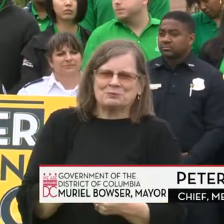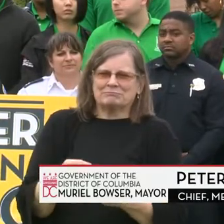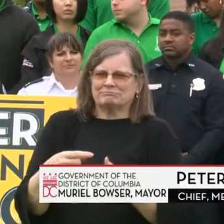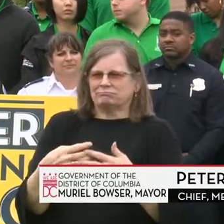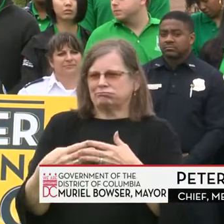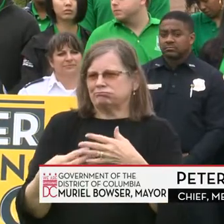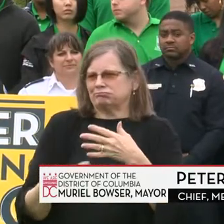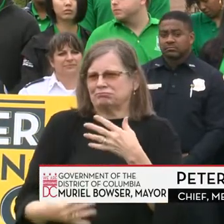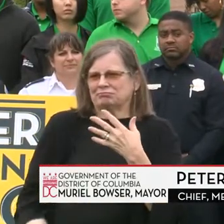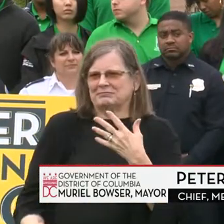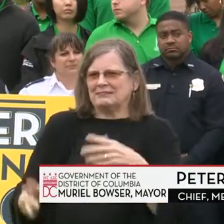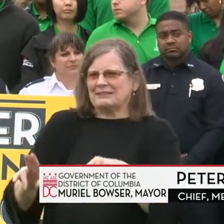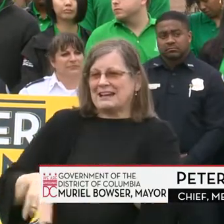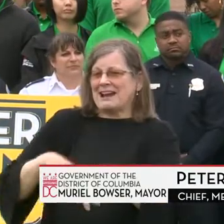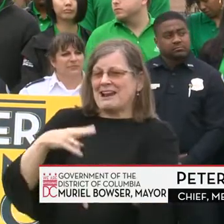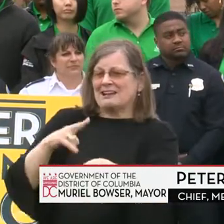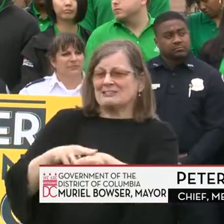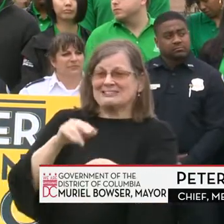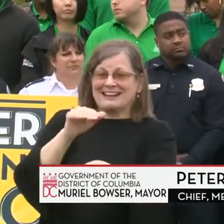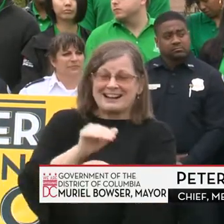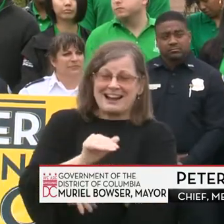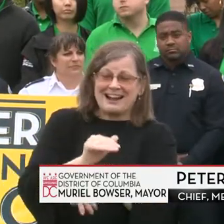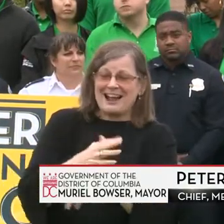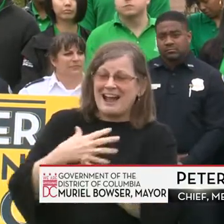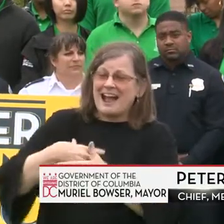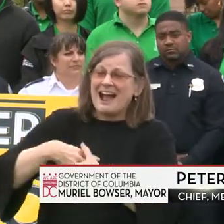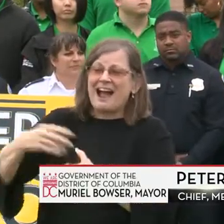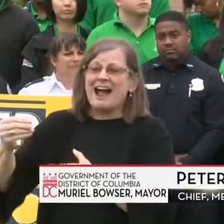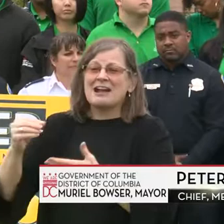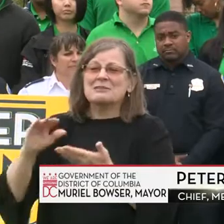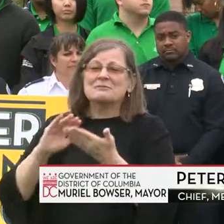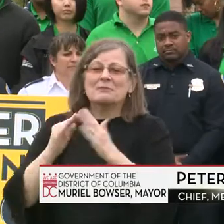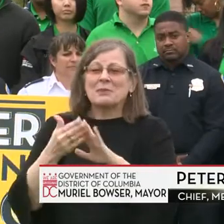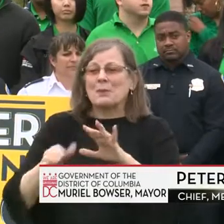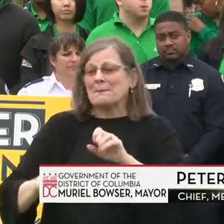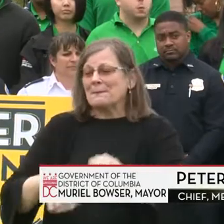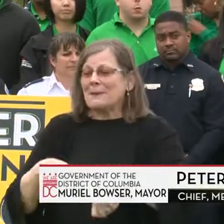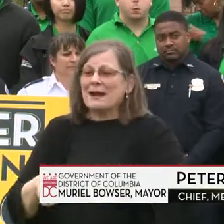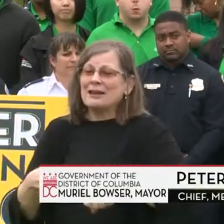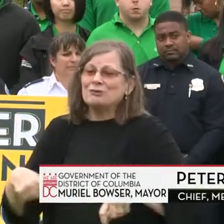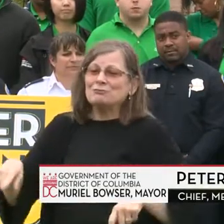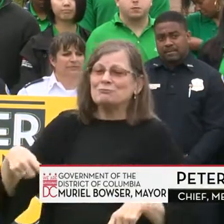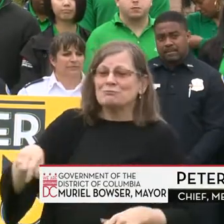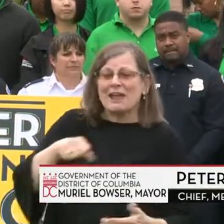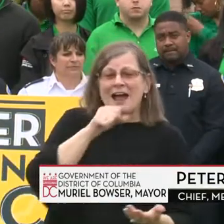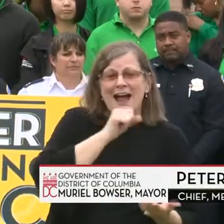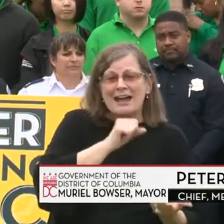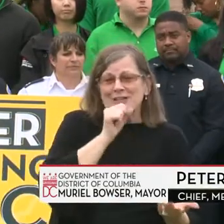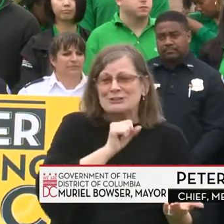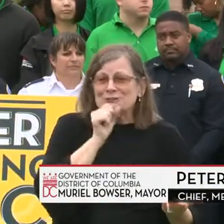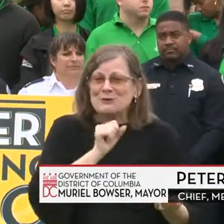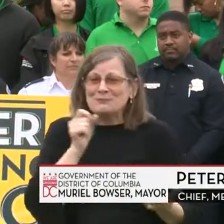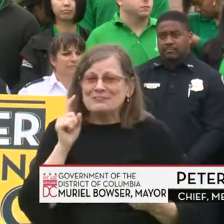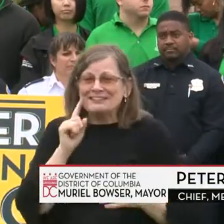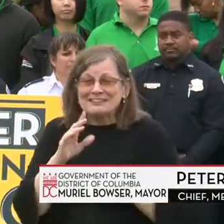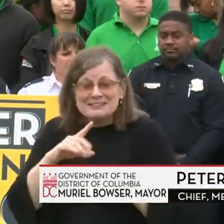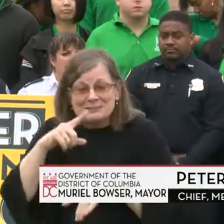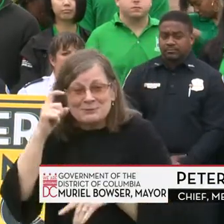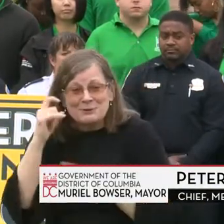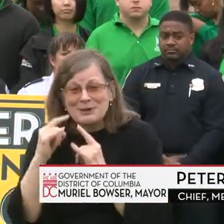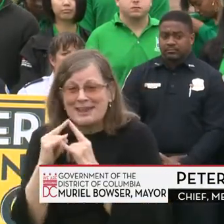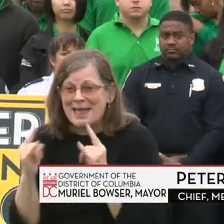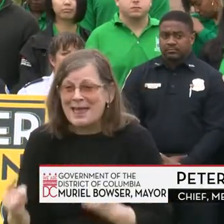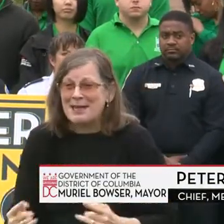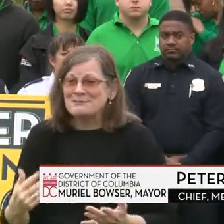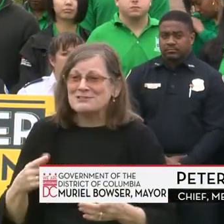such as our National Night Out, our community bike rides and walks, and our ice cream socials, summer camps to include our STARS